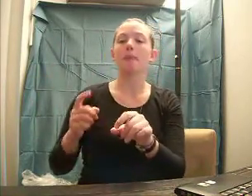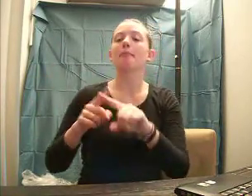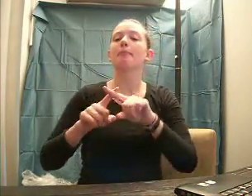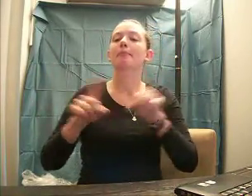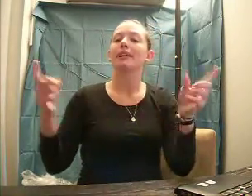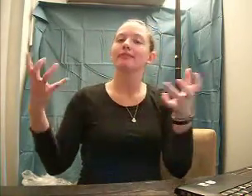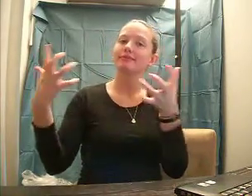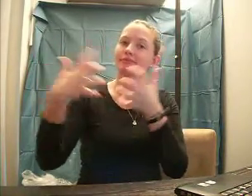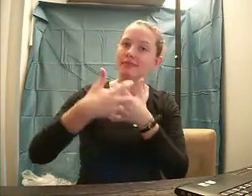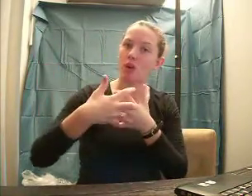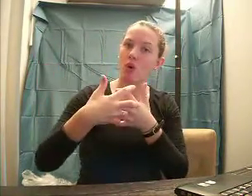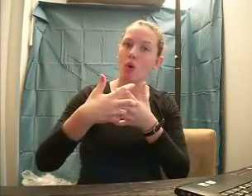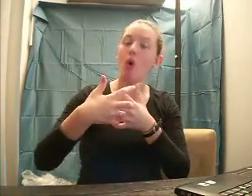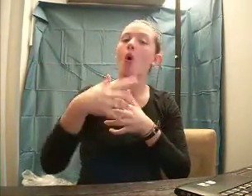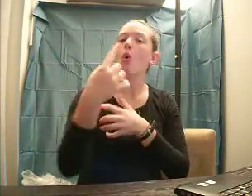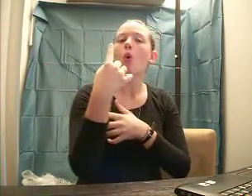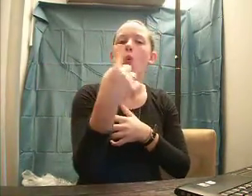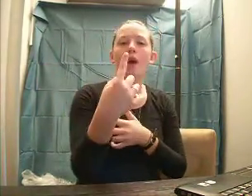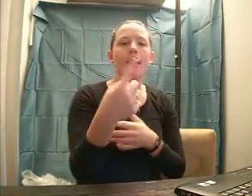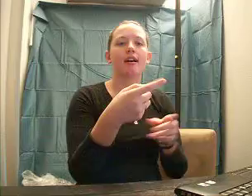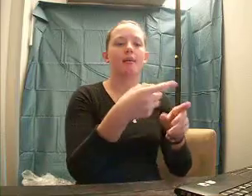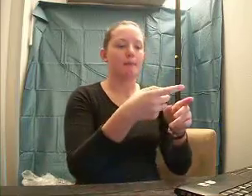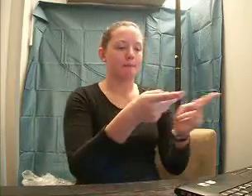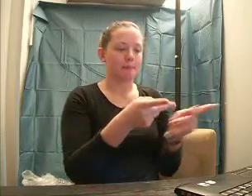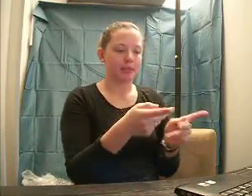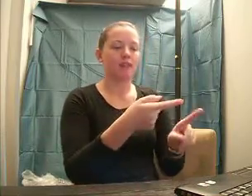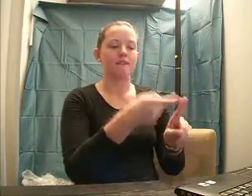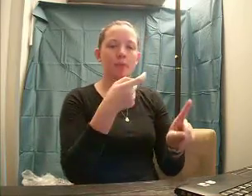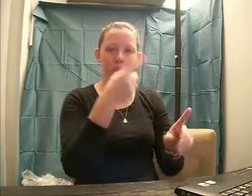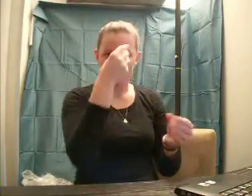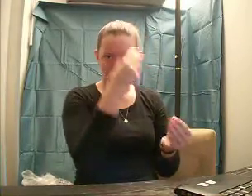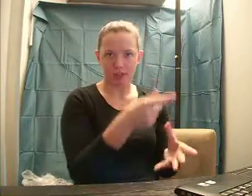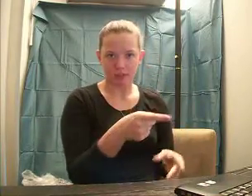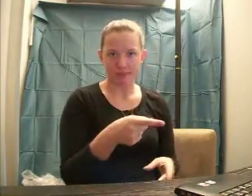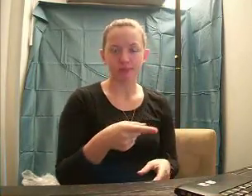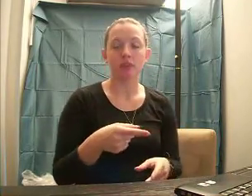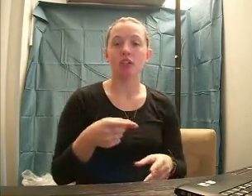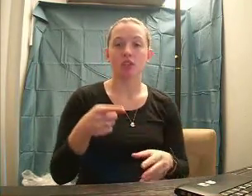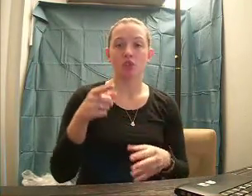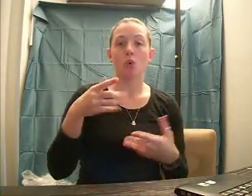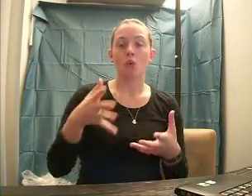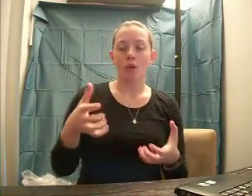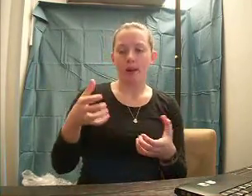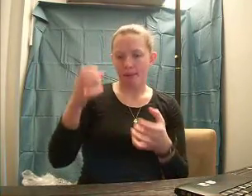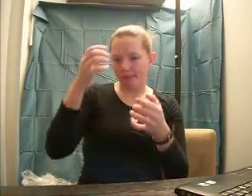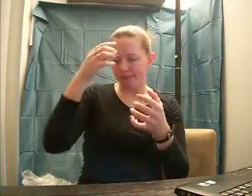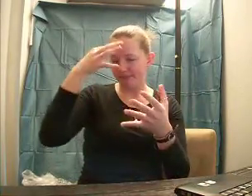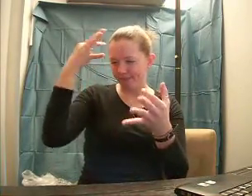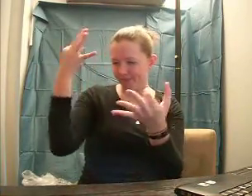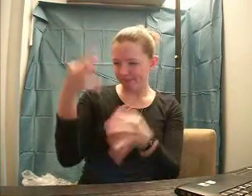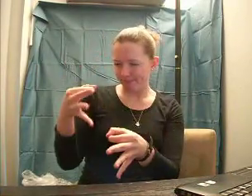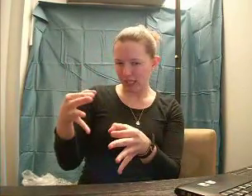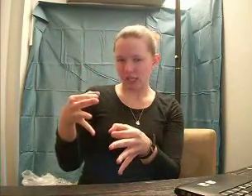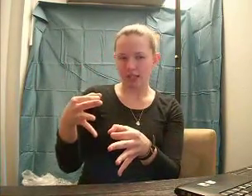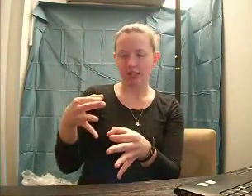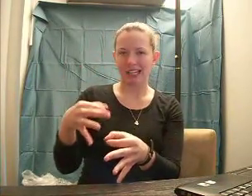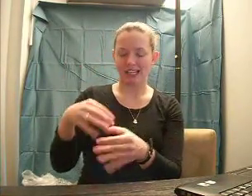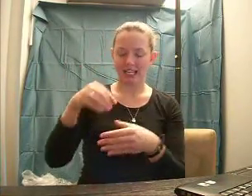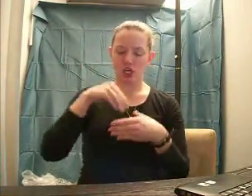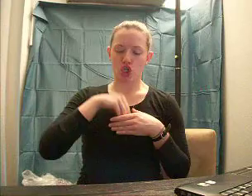one source of information. Now, there are good reasons to believe that you would want to be able to distinguish external events from internal events, because external